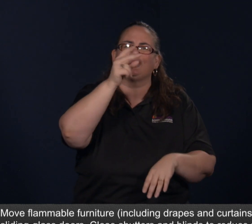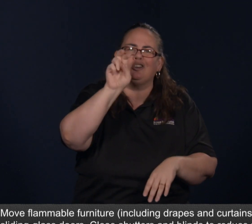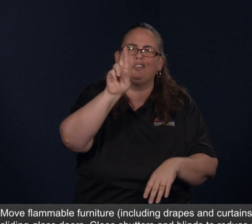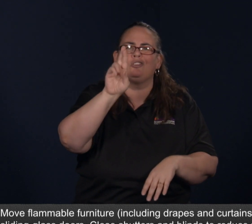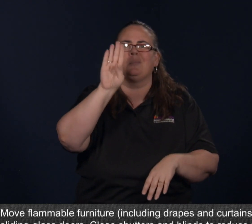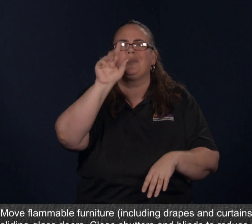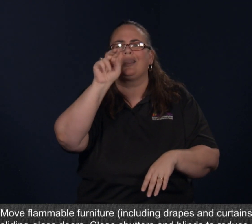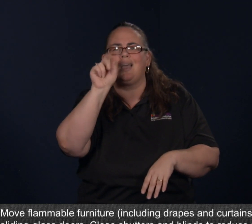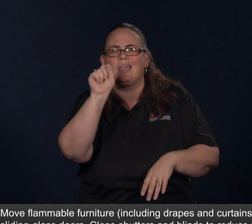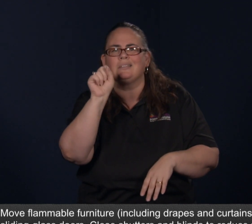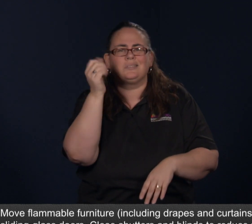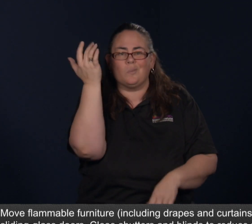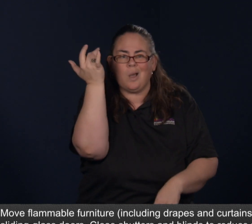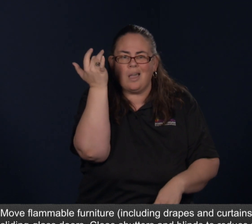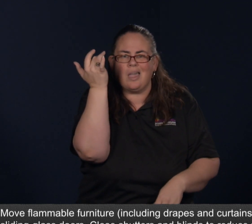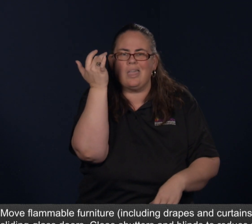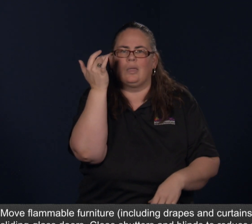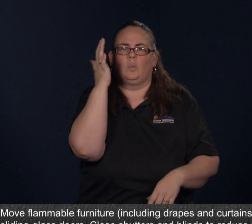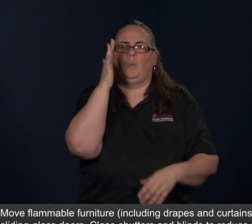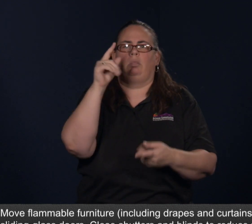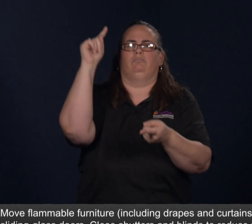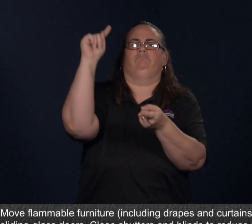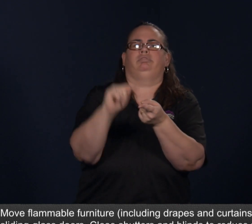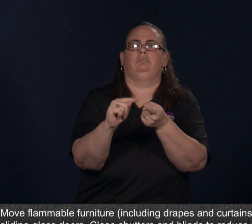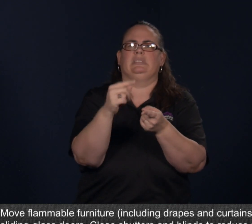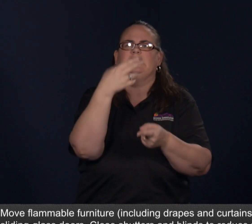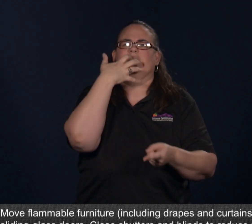Close shutters and blinds to reduce radiant heat.